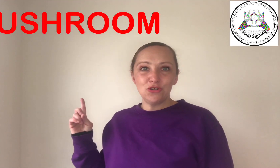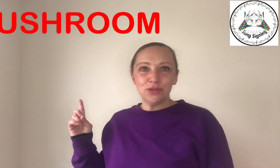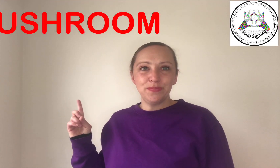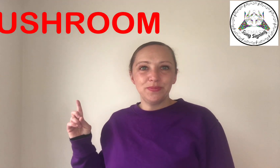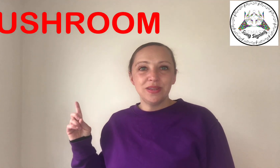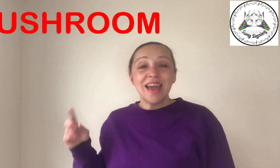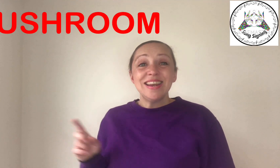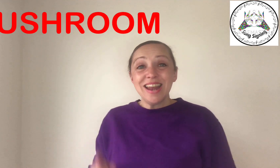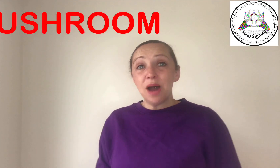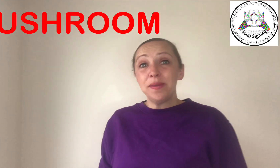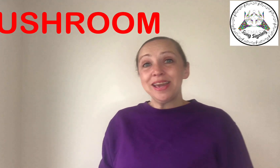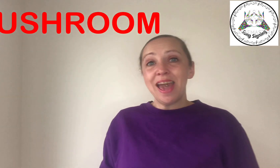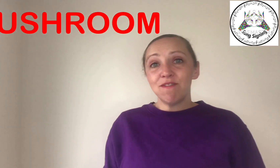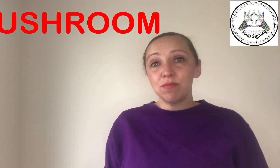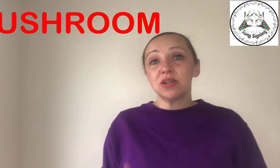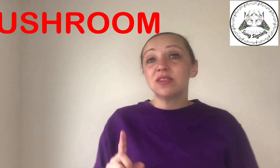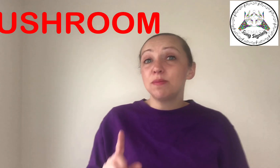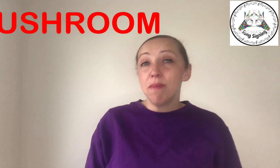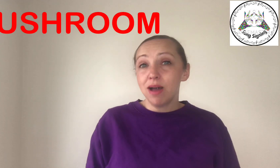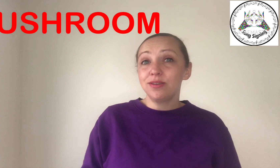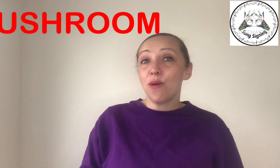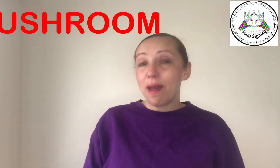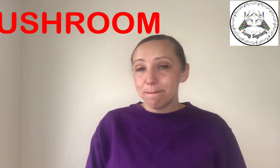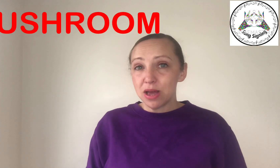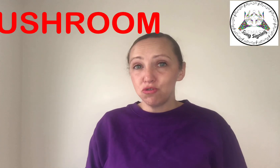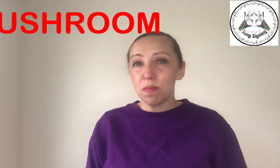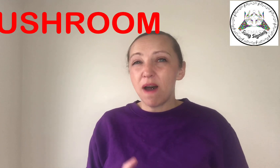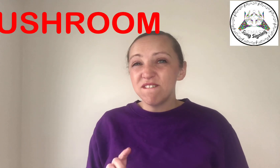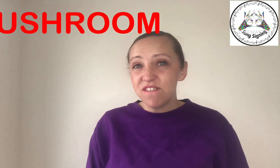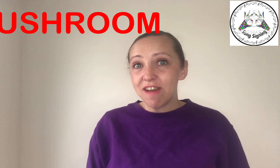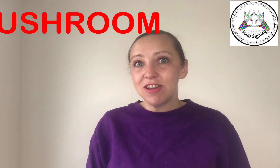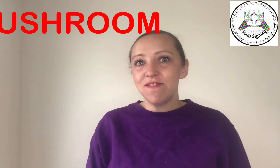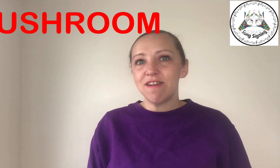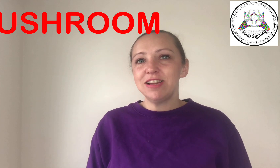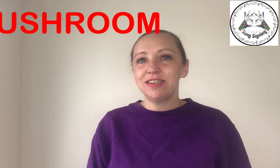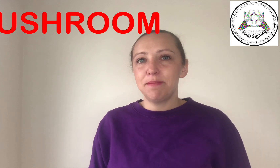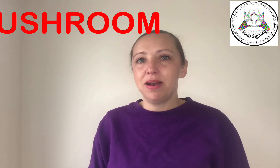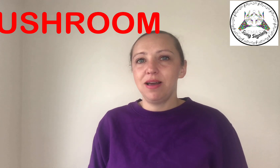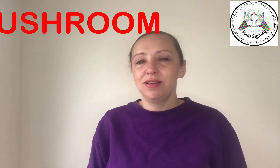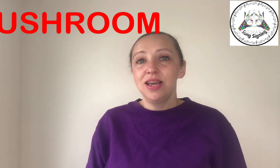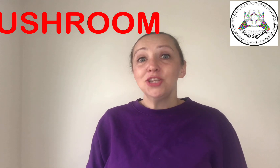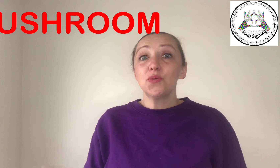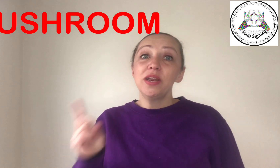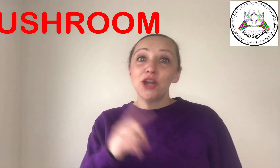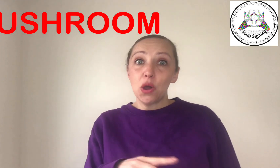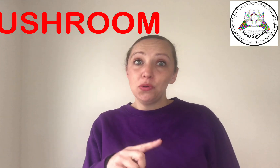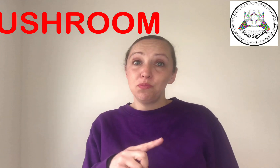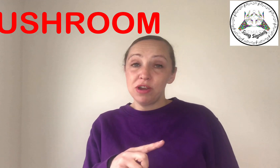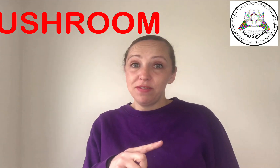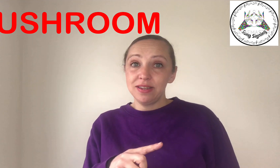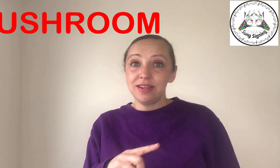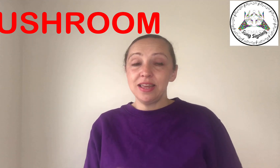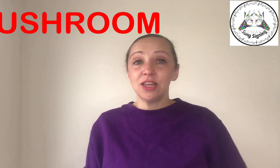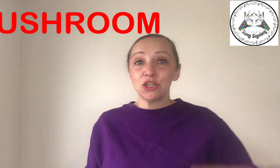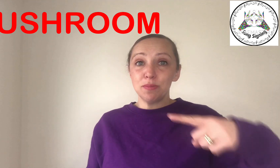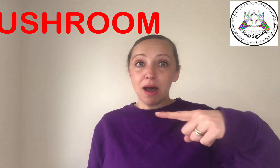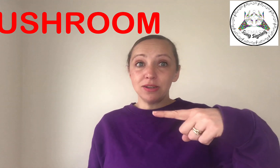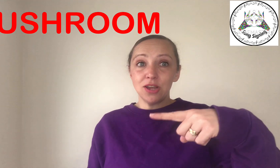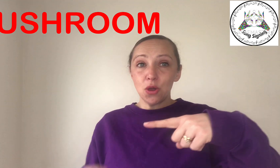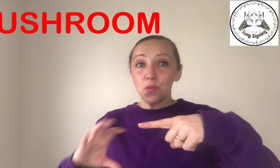mushroom. Now be careful because tomato and mushroom are very, very similar. So we know previously that tomato